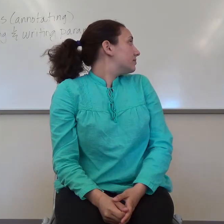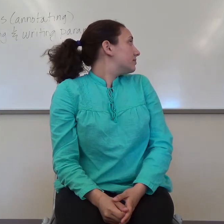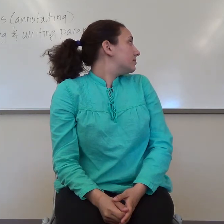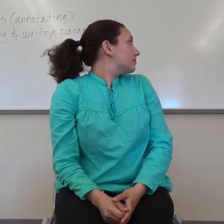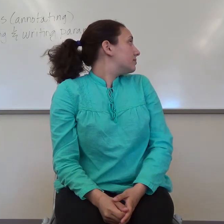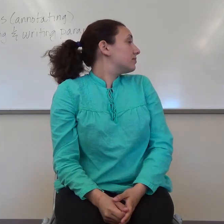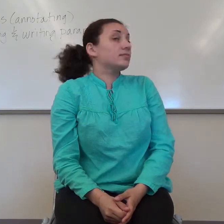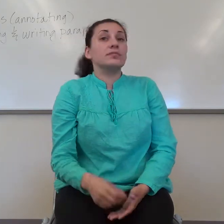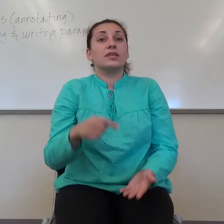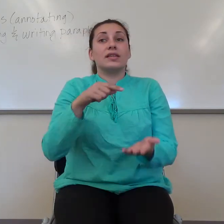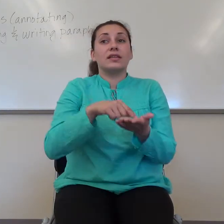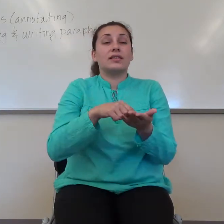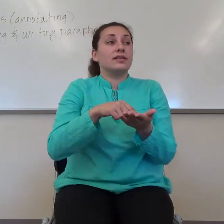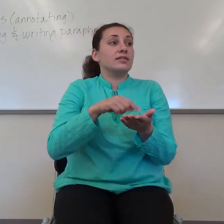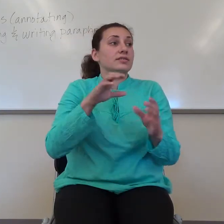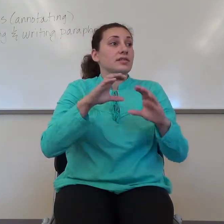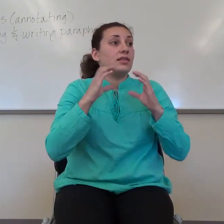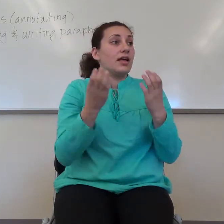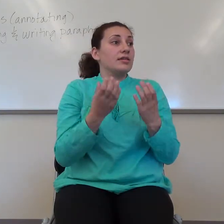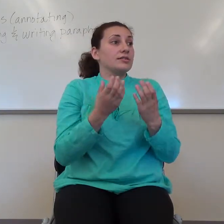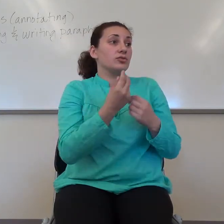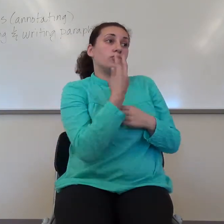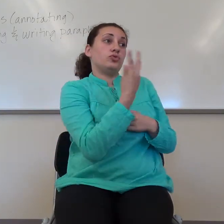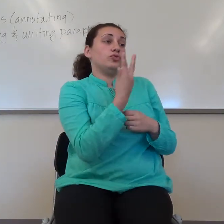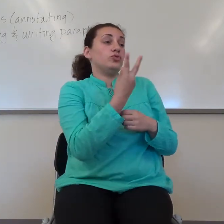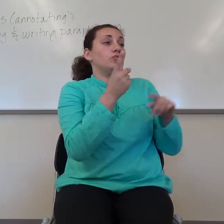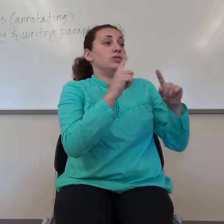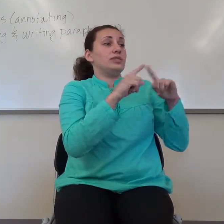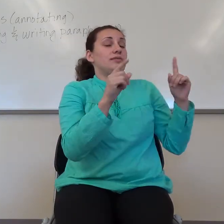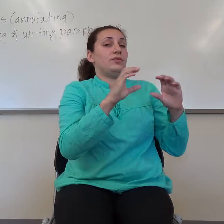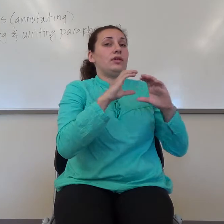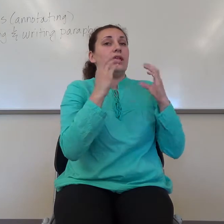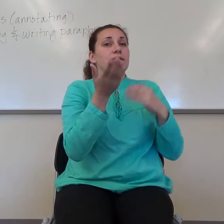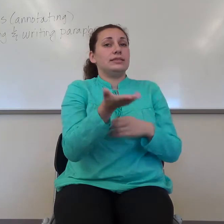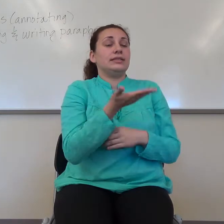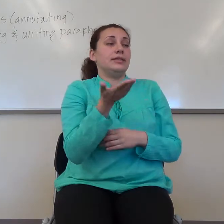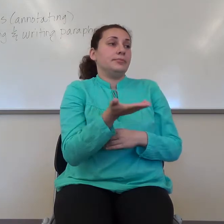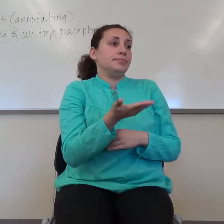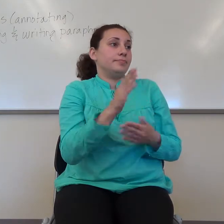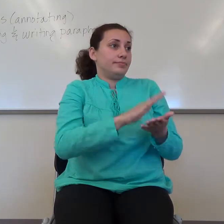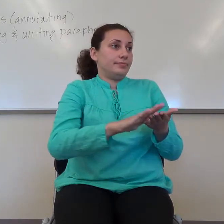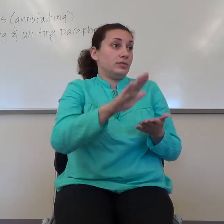class, there are two different kinds of classes in college.